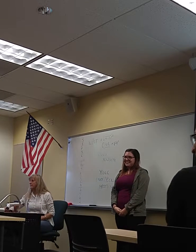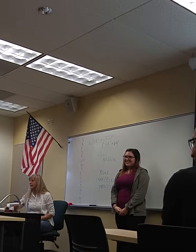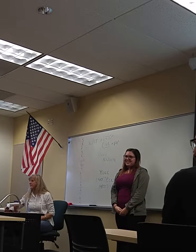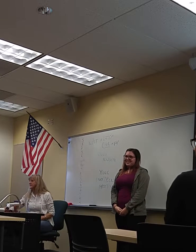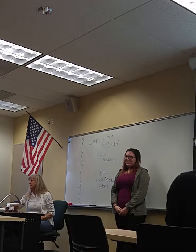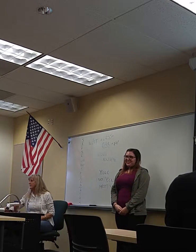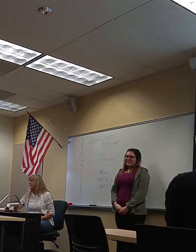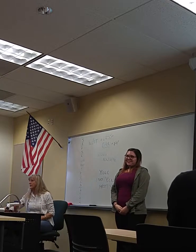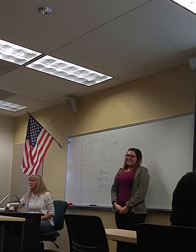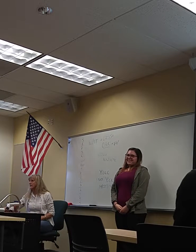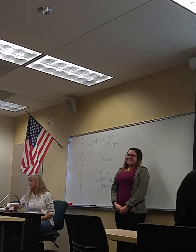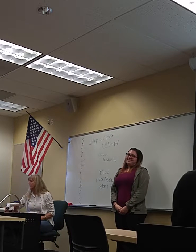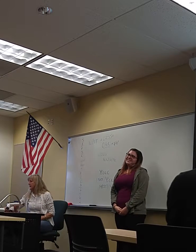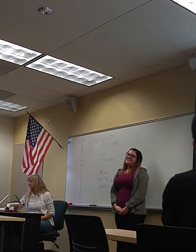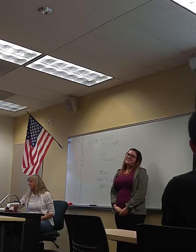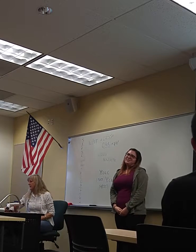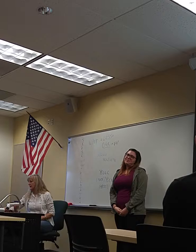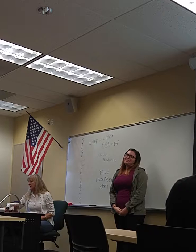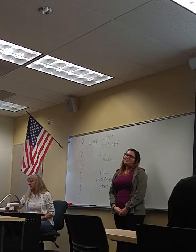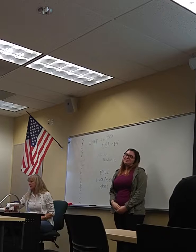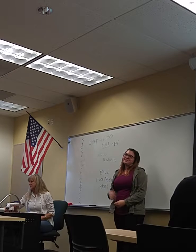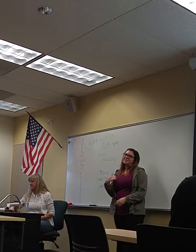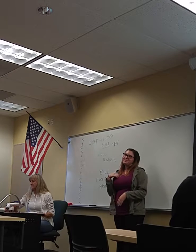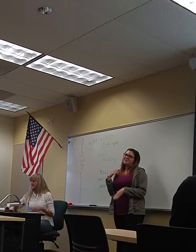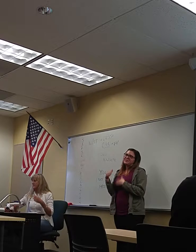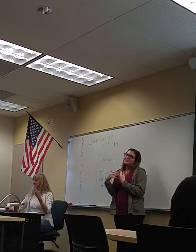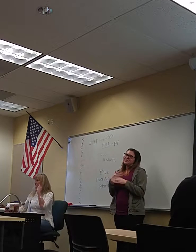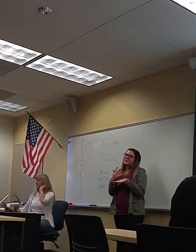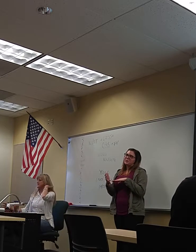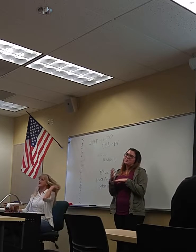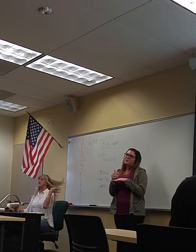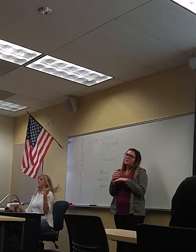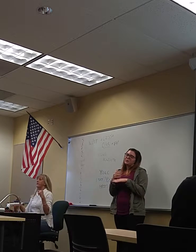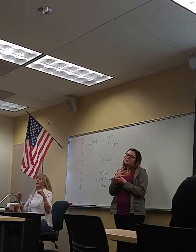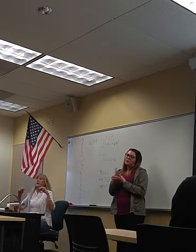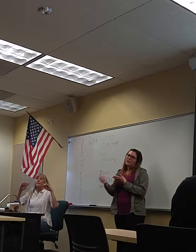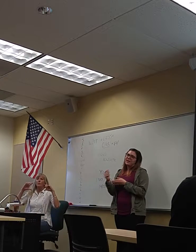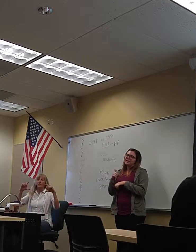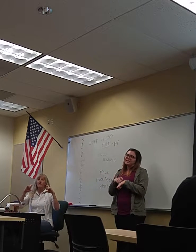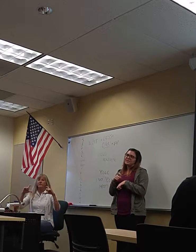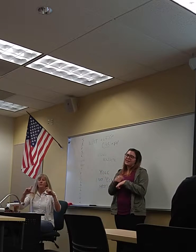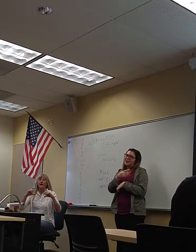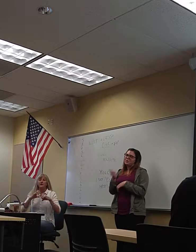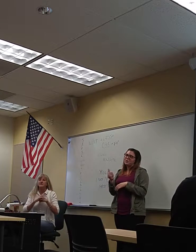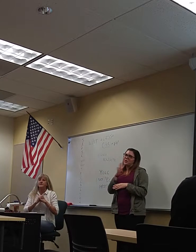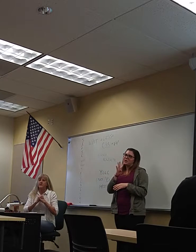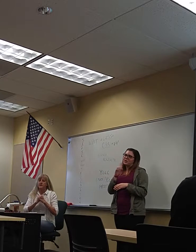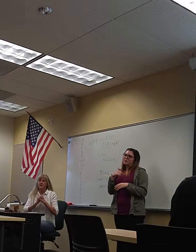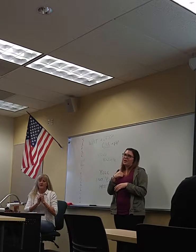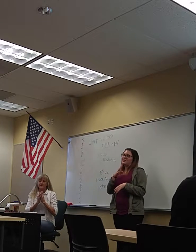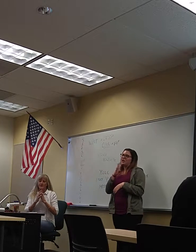about this one really quickly, and I'm running out of time because I talk too much and you guys talk too much. But what do the brackets mean in